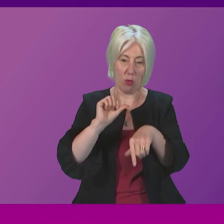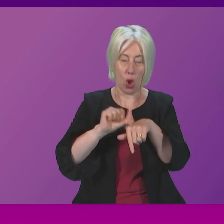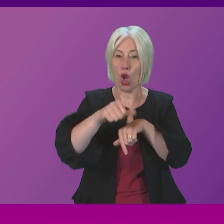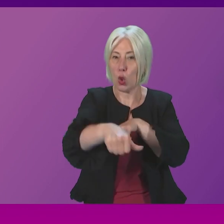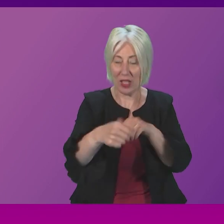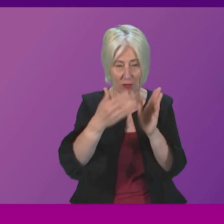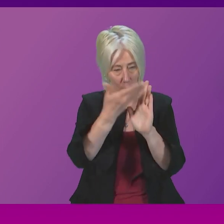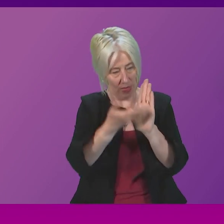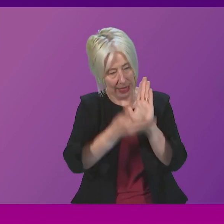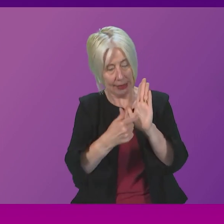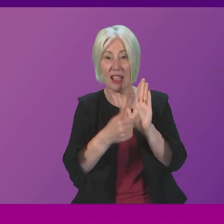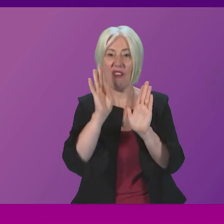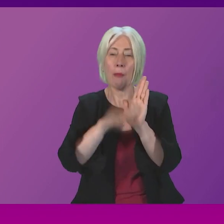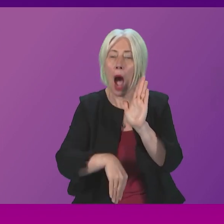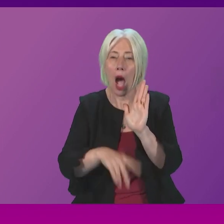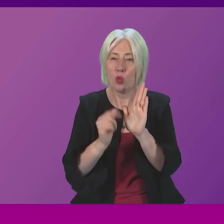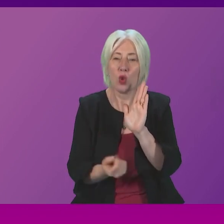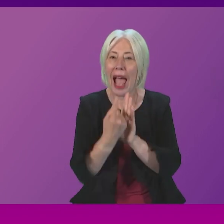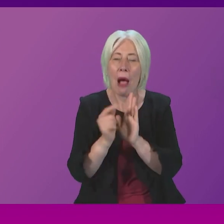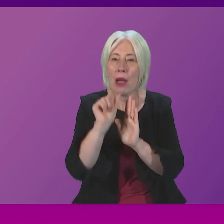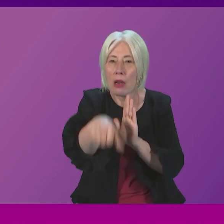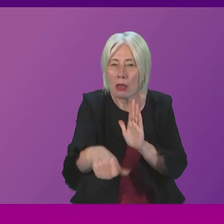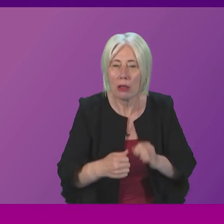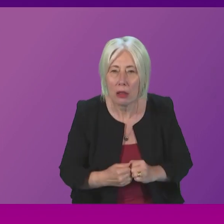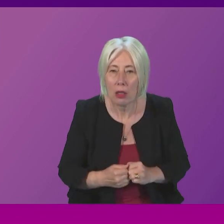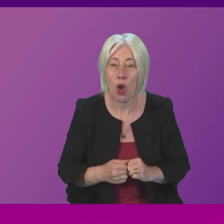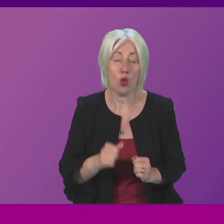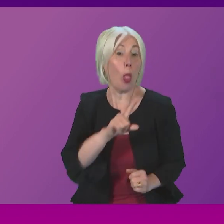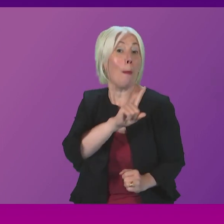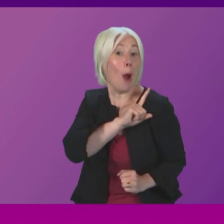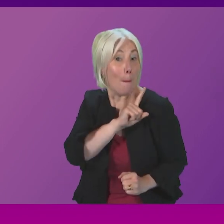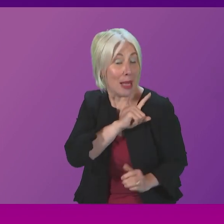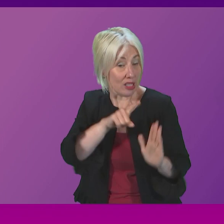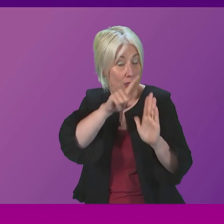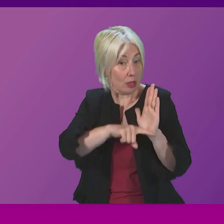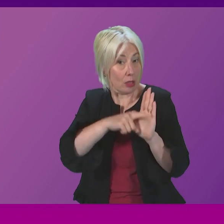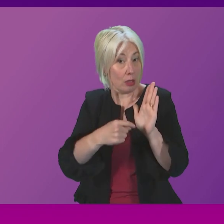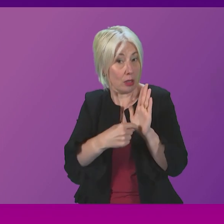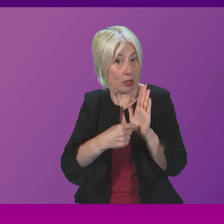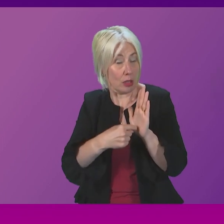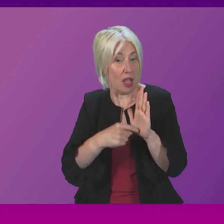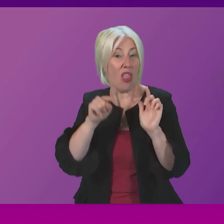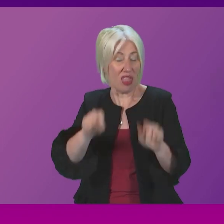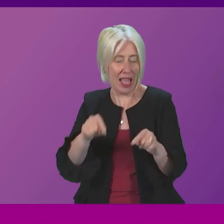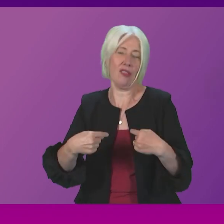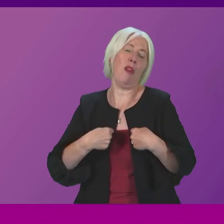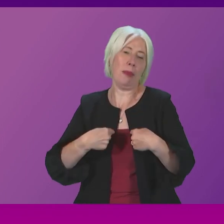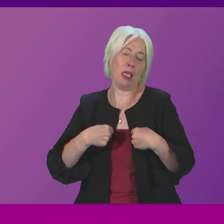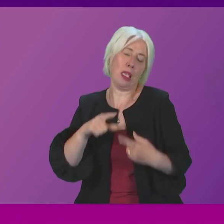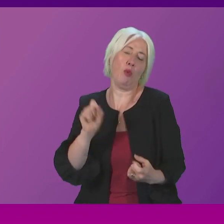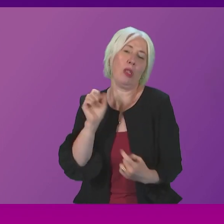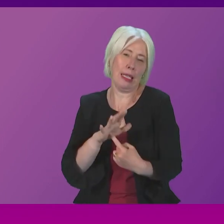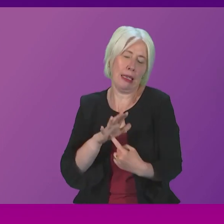passed? And so the purpose of legislation is what for me is absolutely